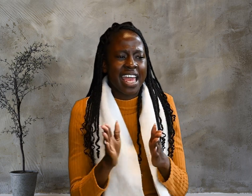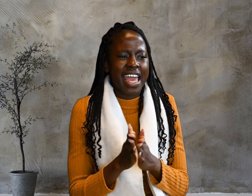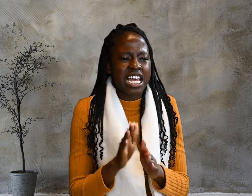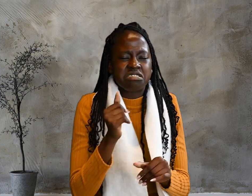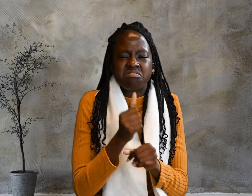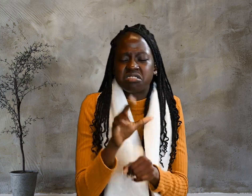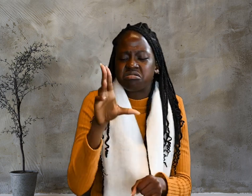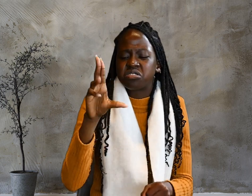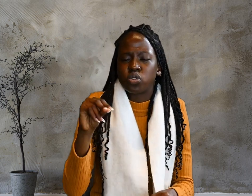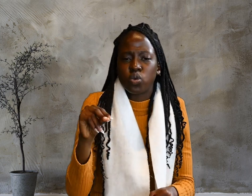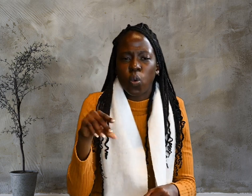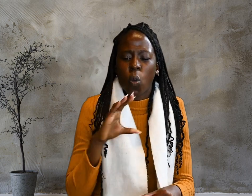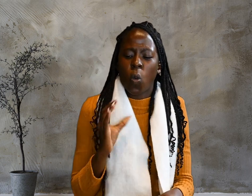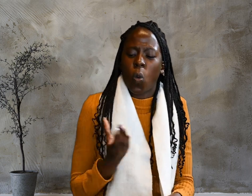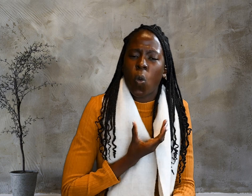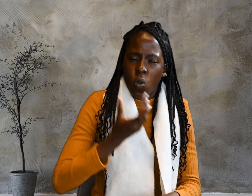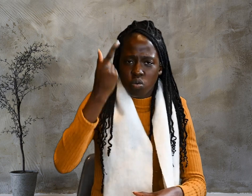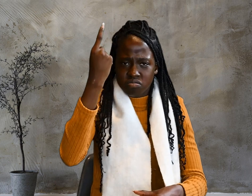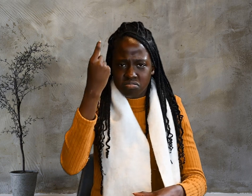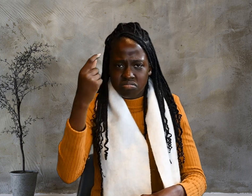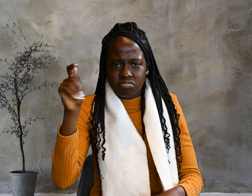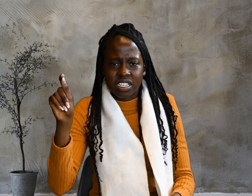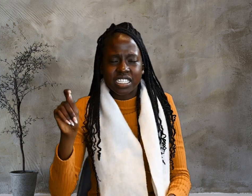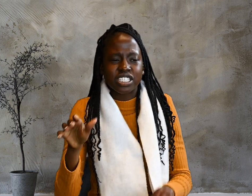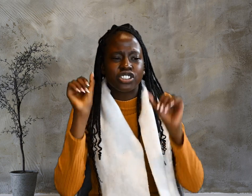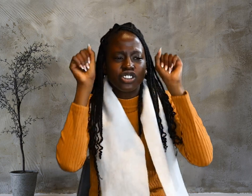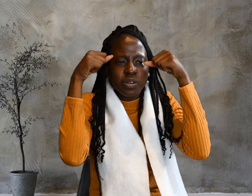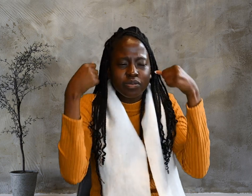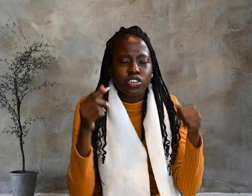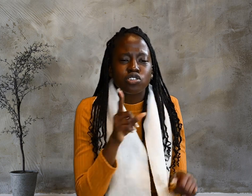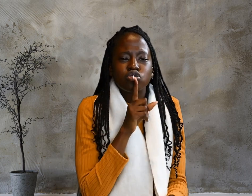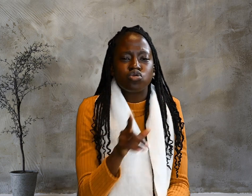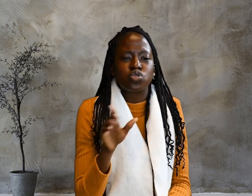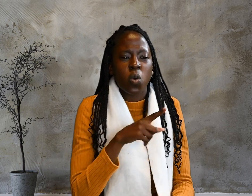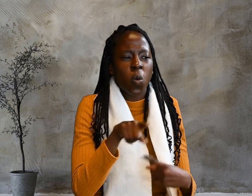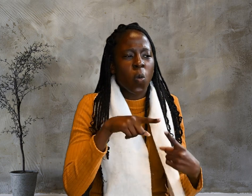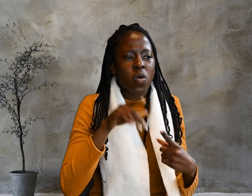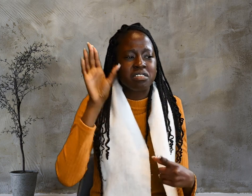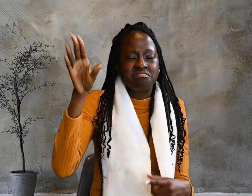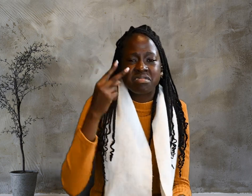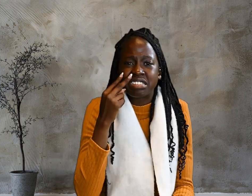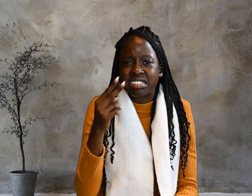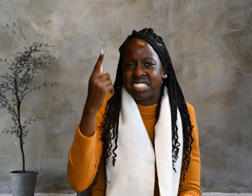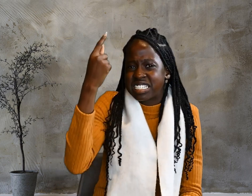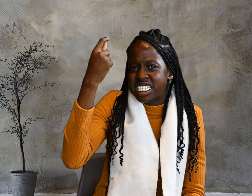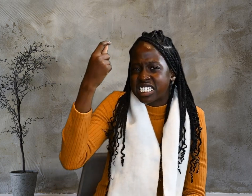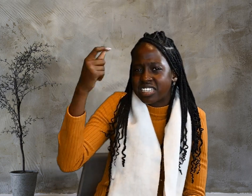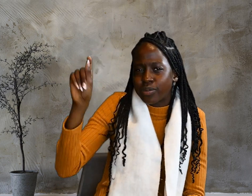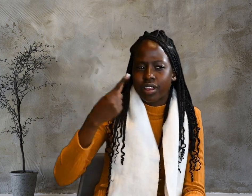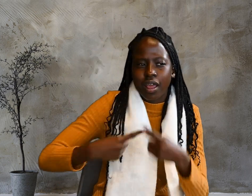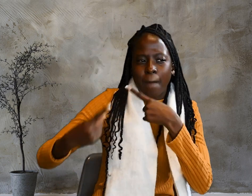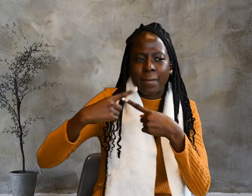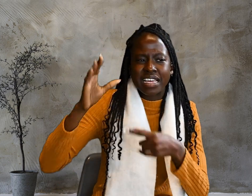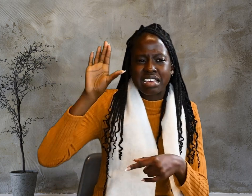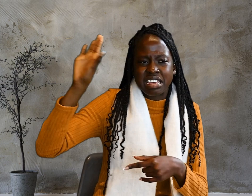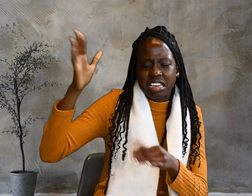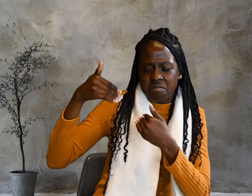not own the sheep. So when he sees the wolf coming, he abandons the sheep and runs